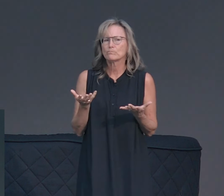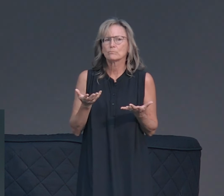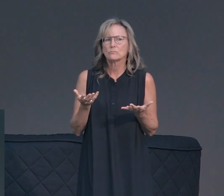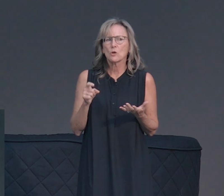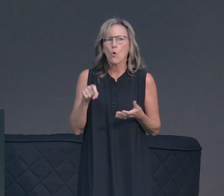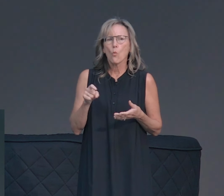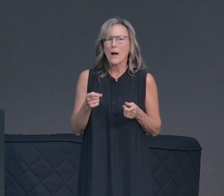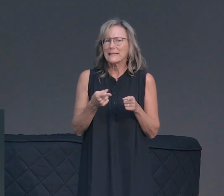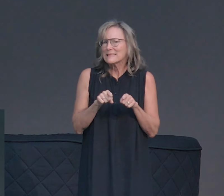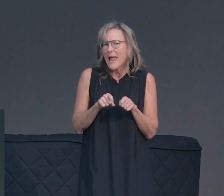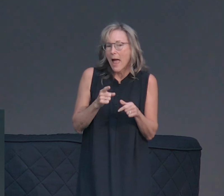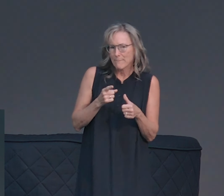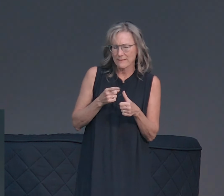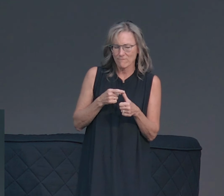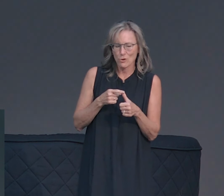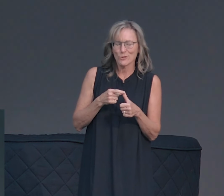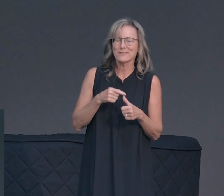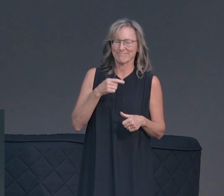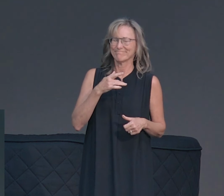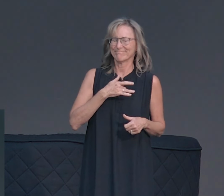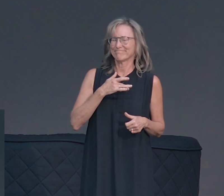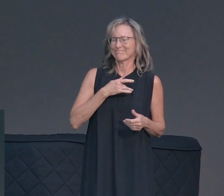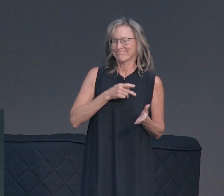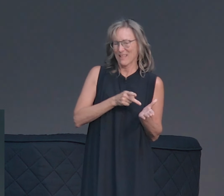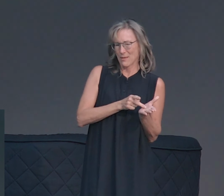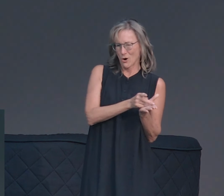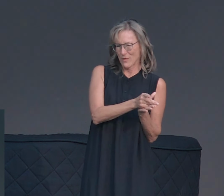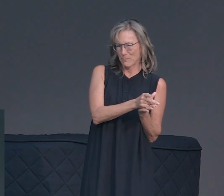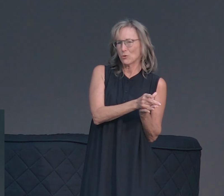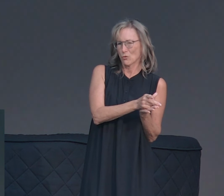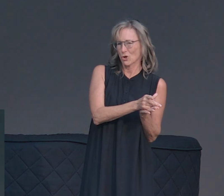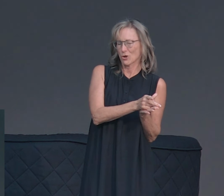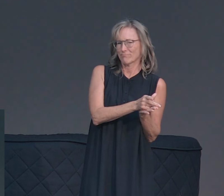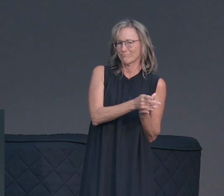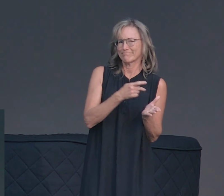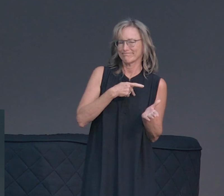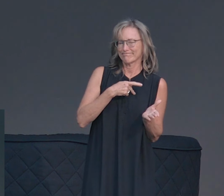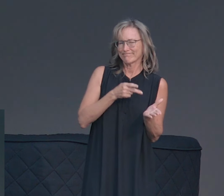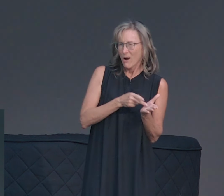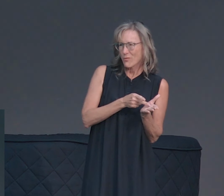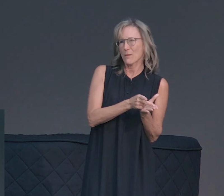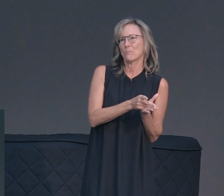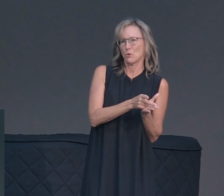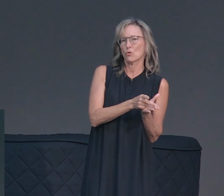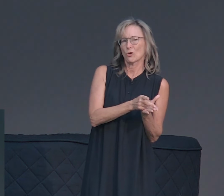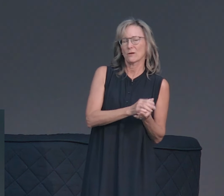is a pure heart. A pure heart.